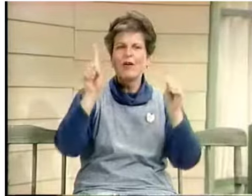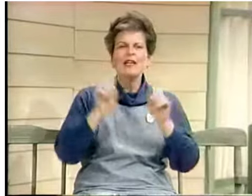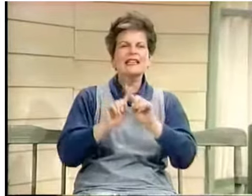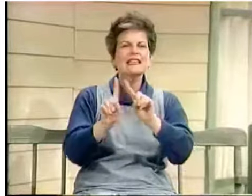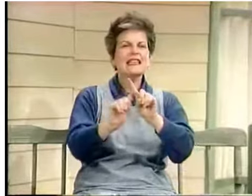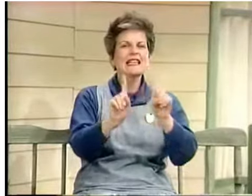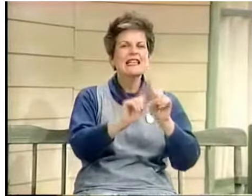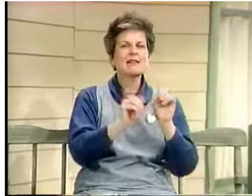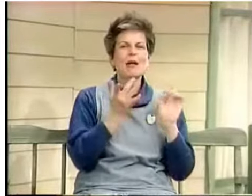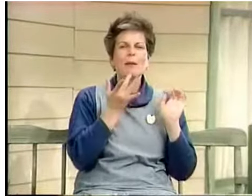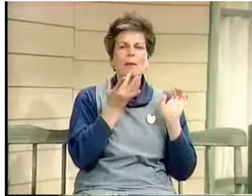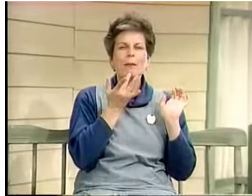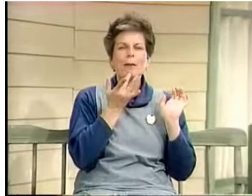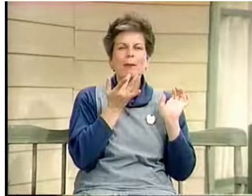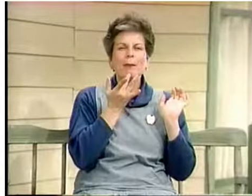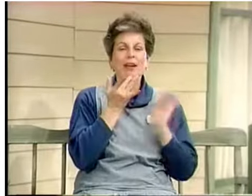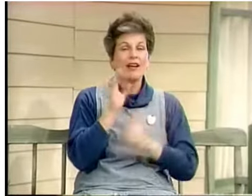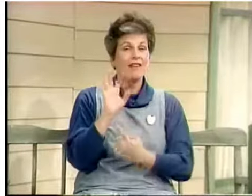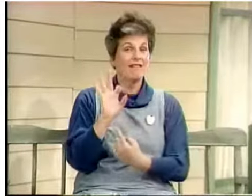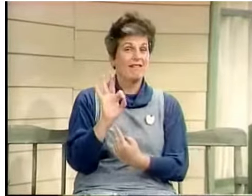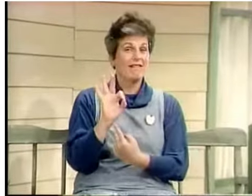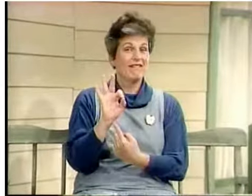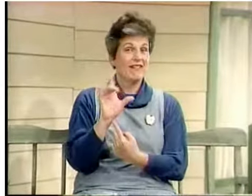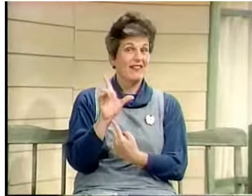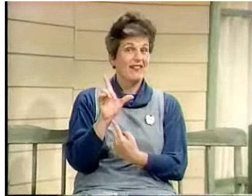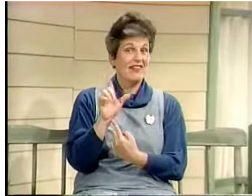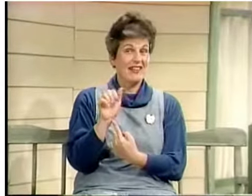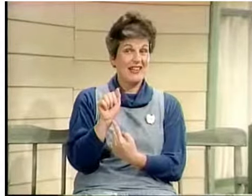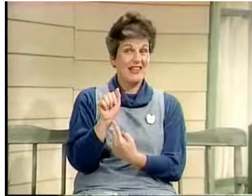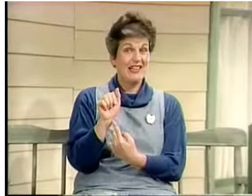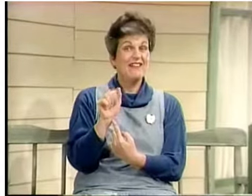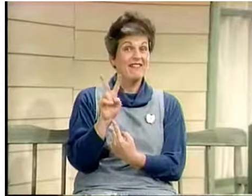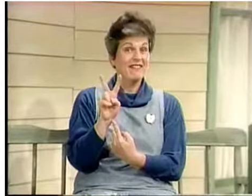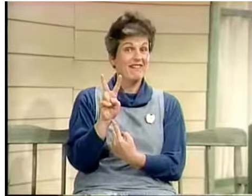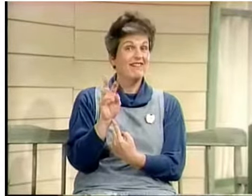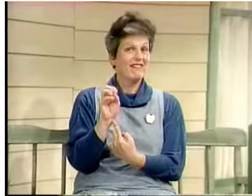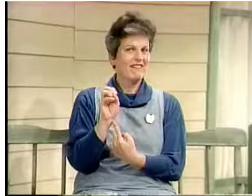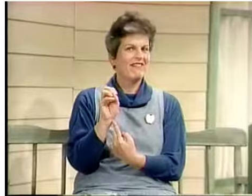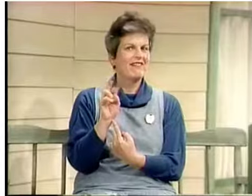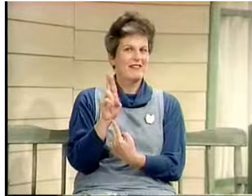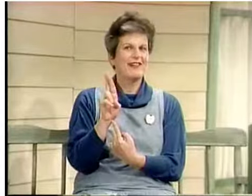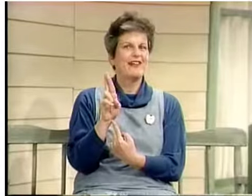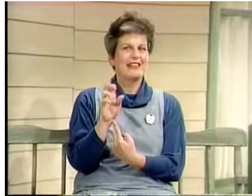I love going to the ice cream shop and trying different flavors.